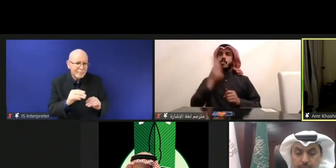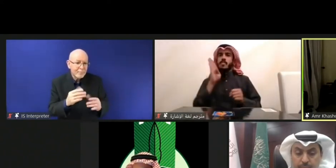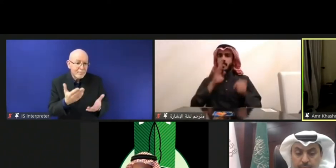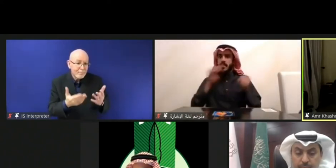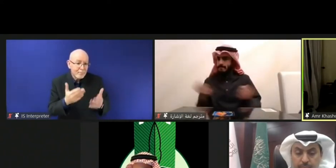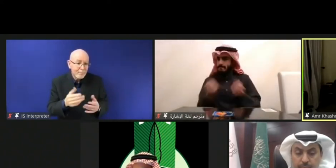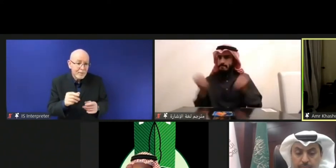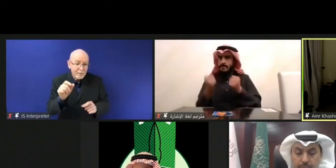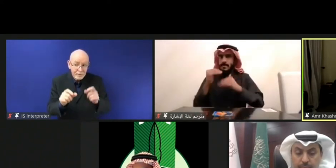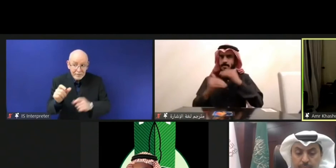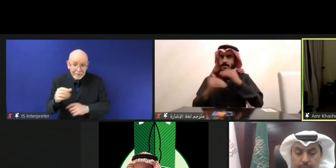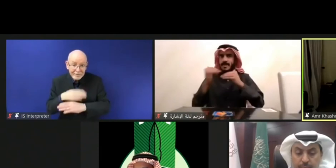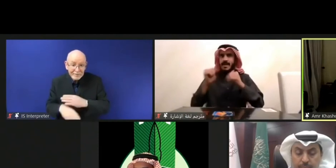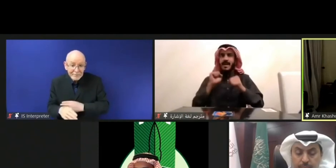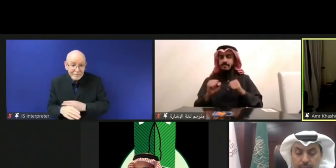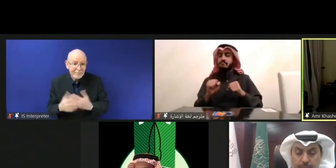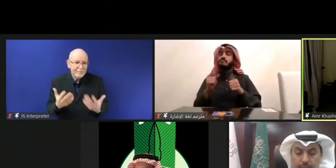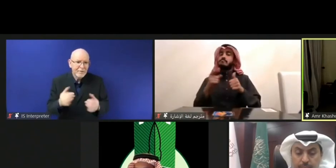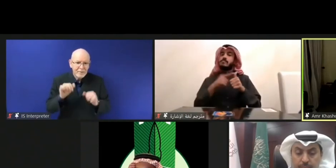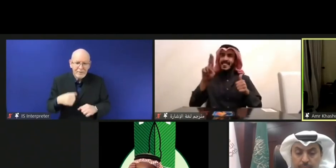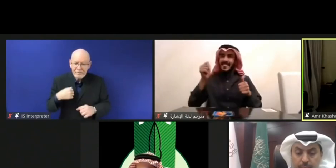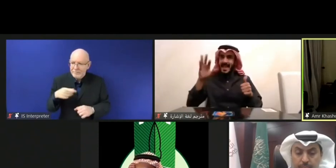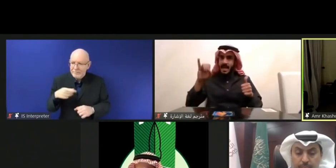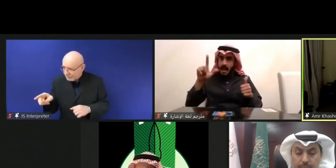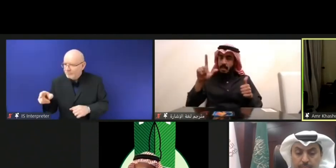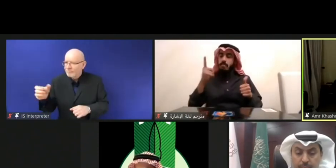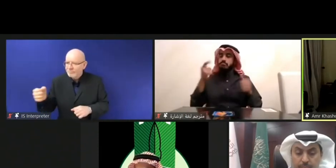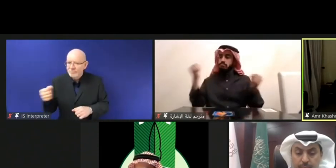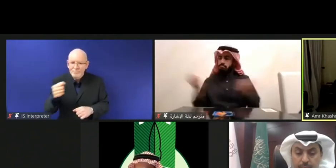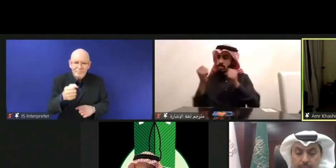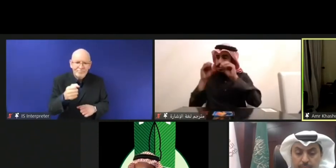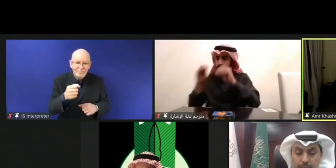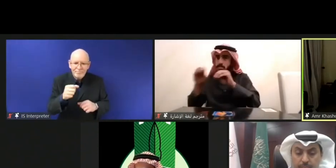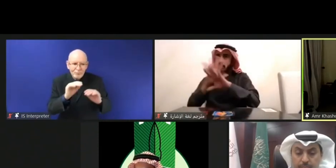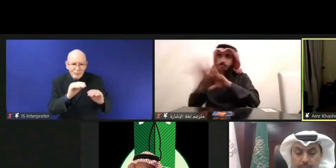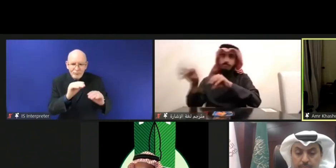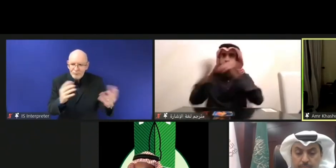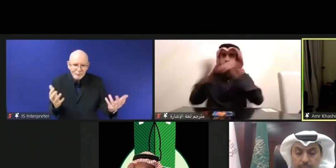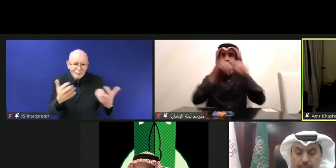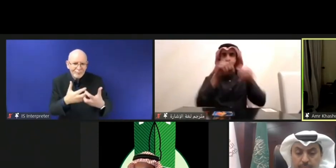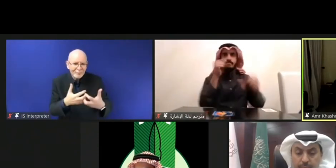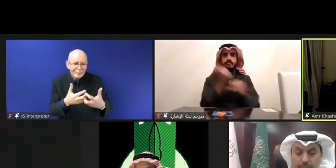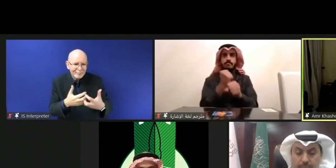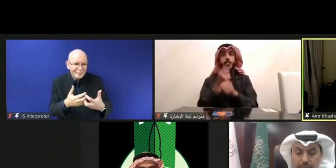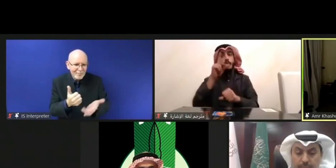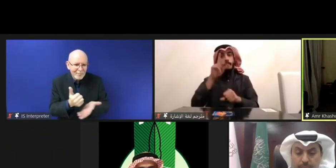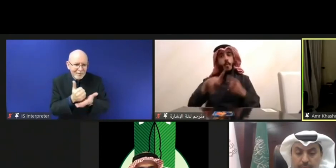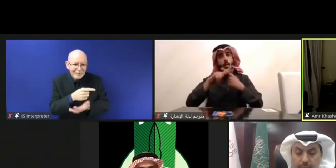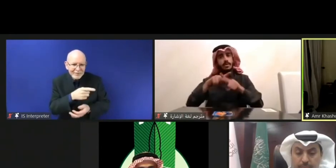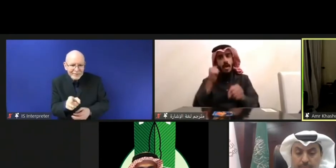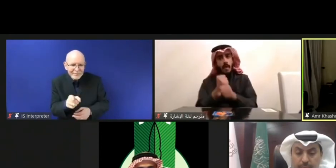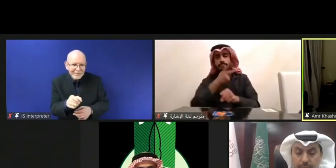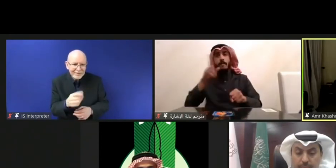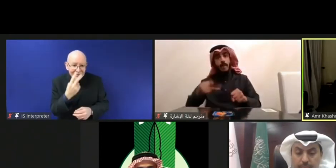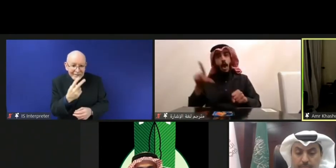and or we provide consultancy services and various workshops, including sign language